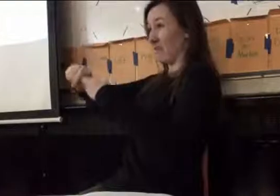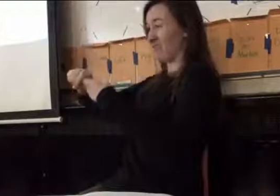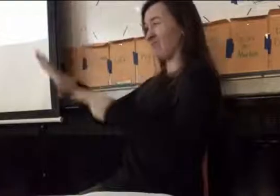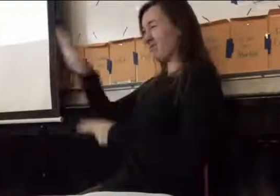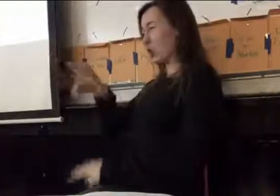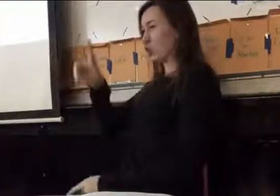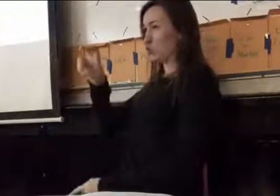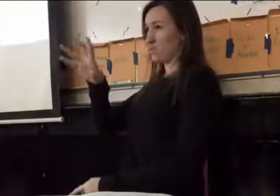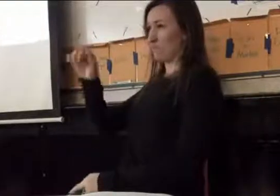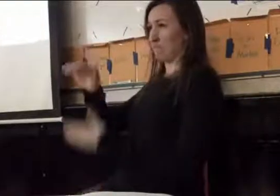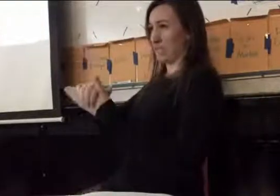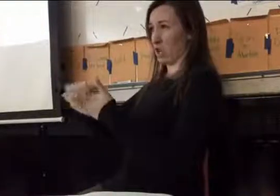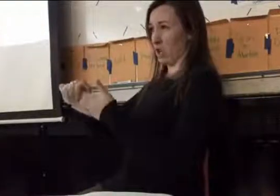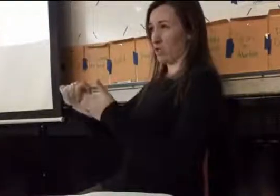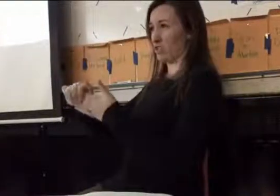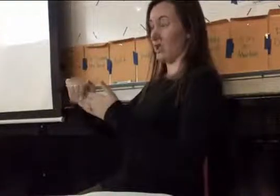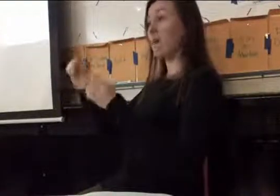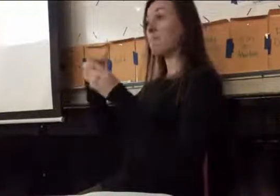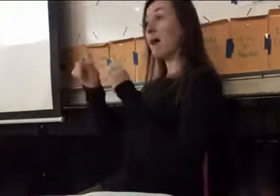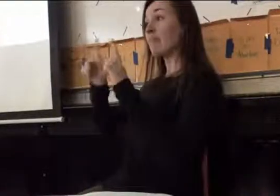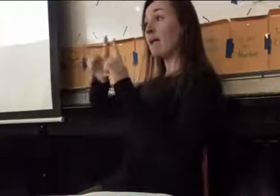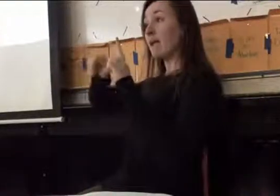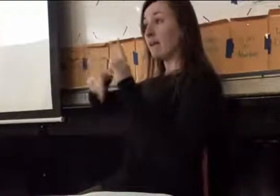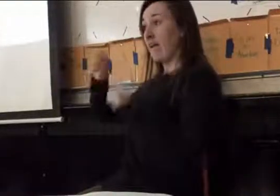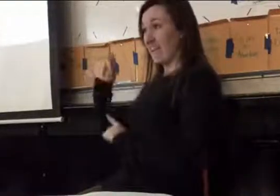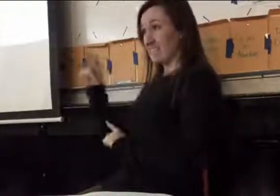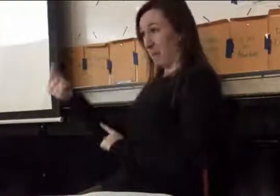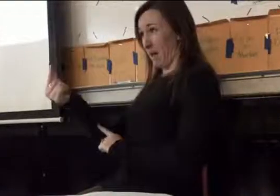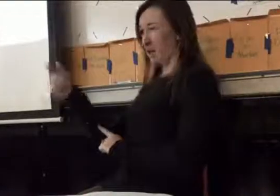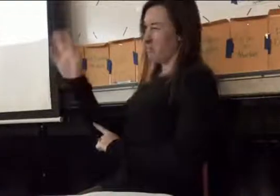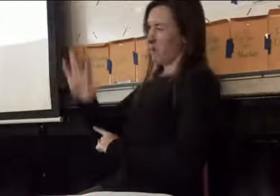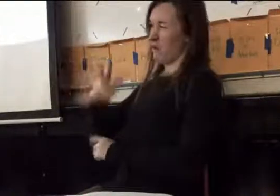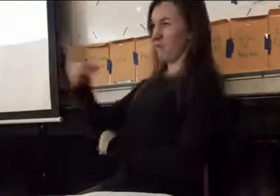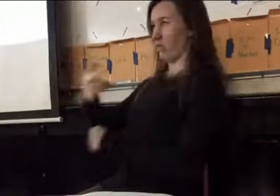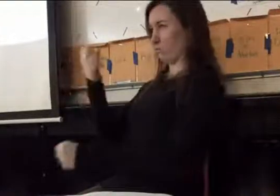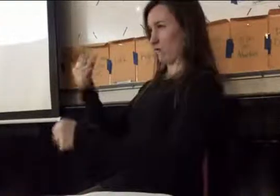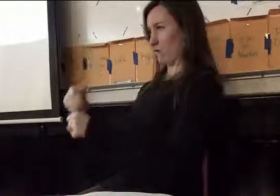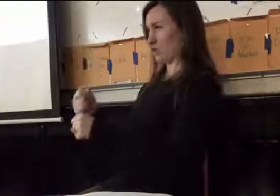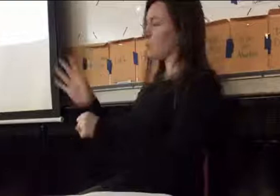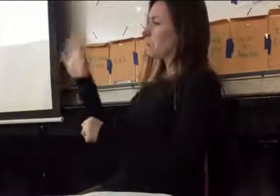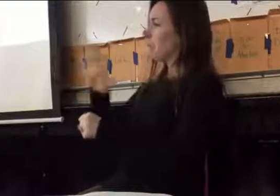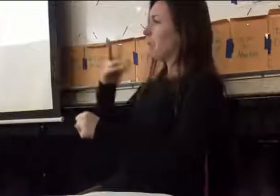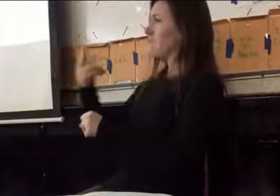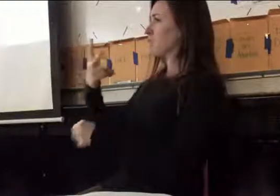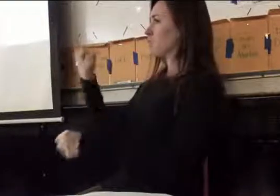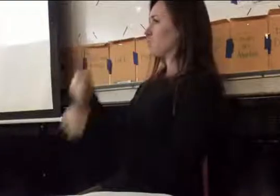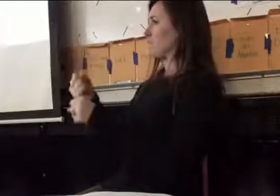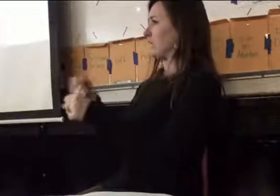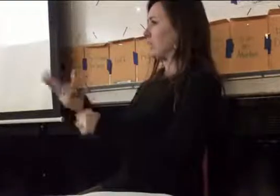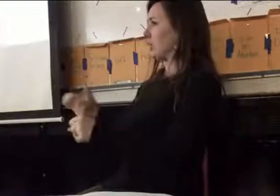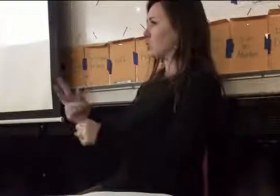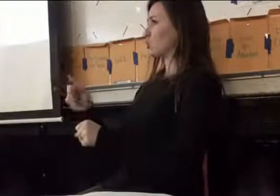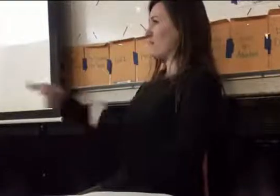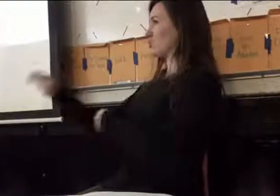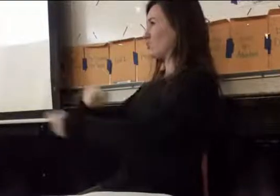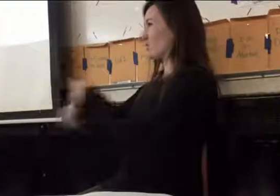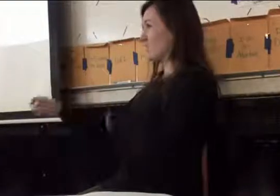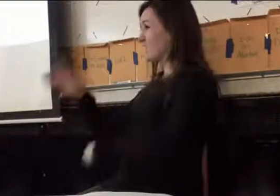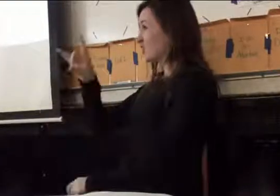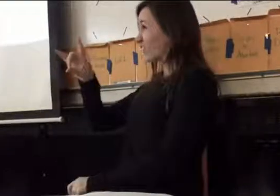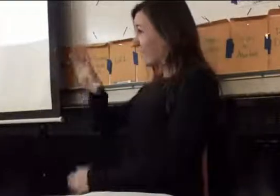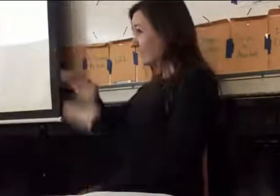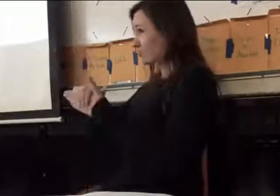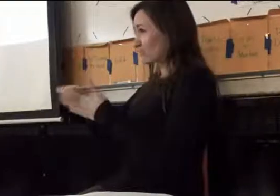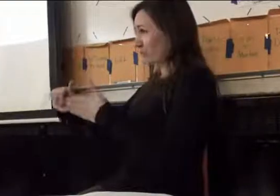$250. They expire every 3 years, so pretty much every 3 years, you're having them replaced for about $800.